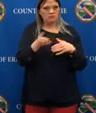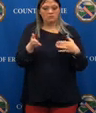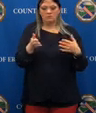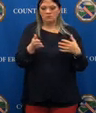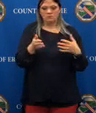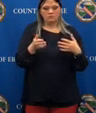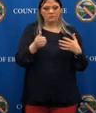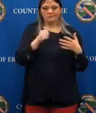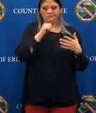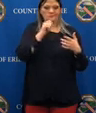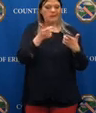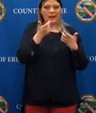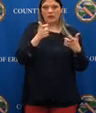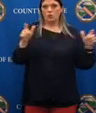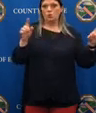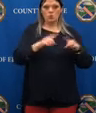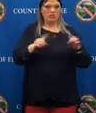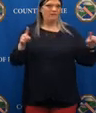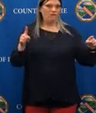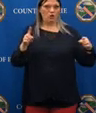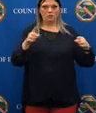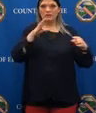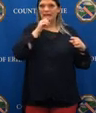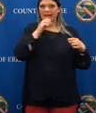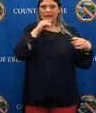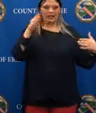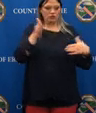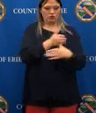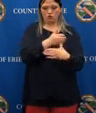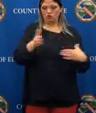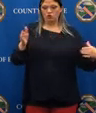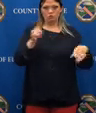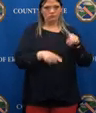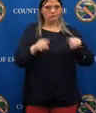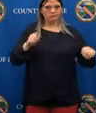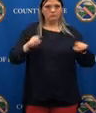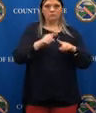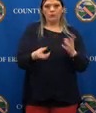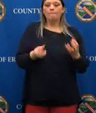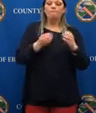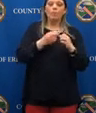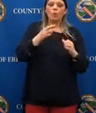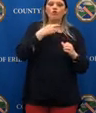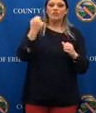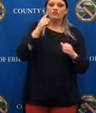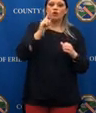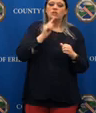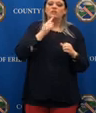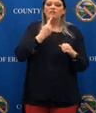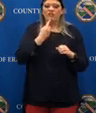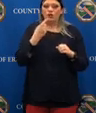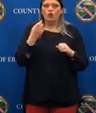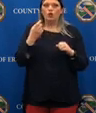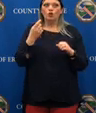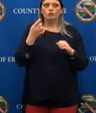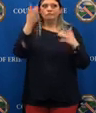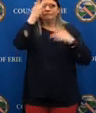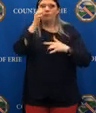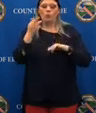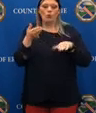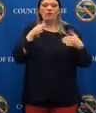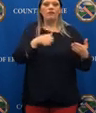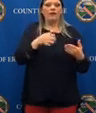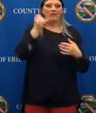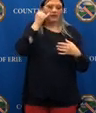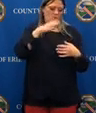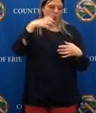huge gradient difference between the ages, though you are much more at risk for severe illness or death the older you get. But this just once